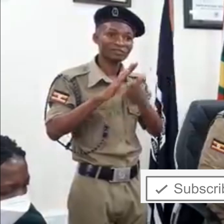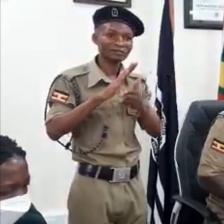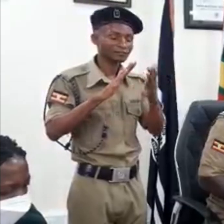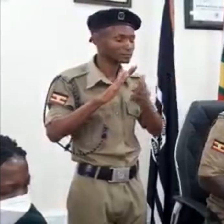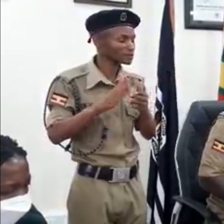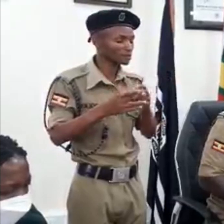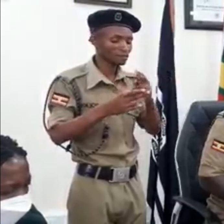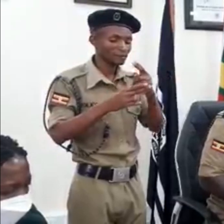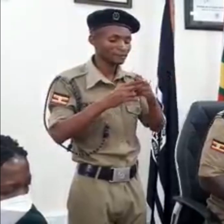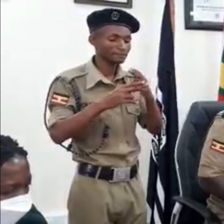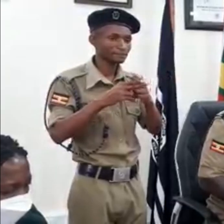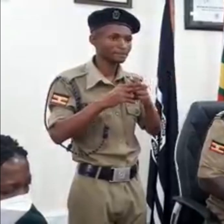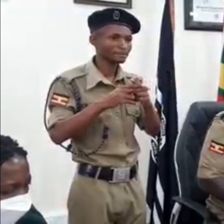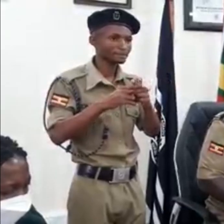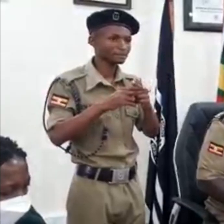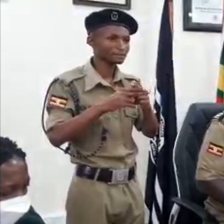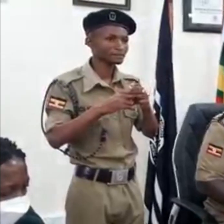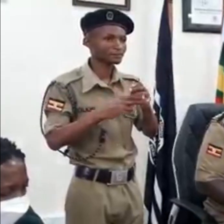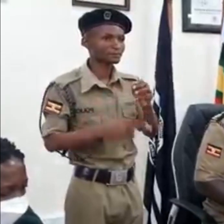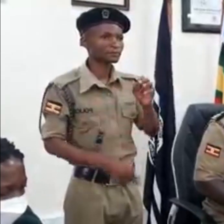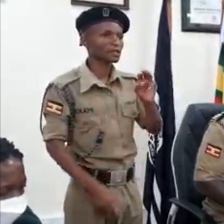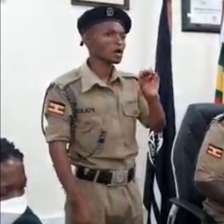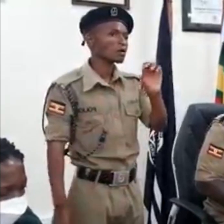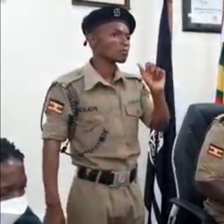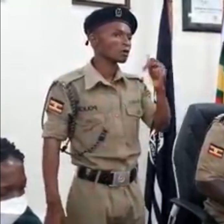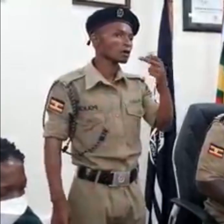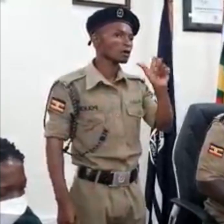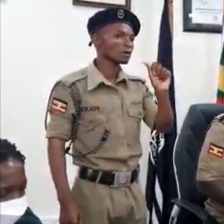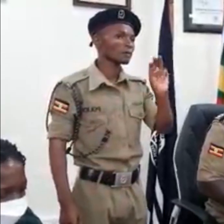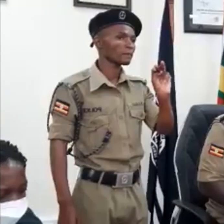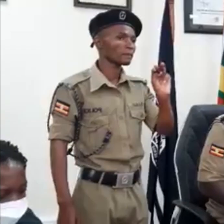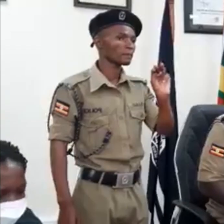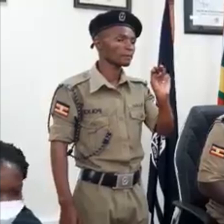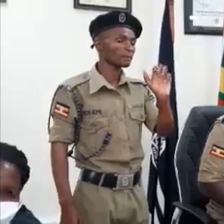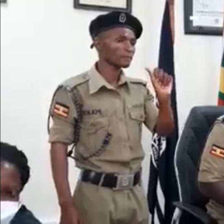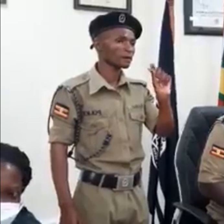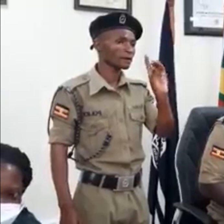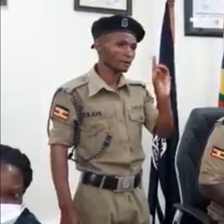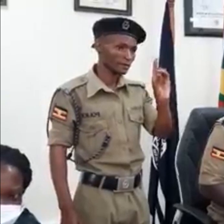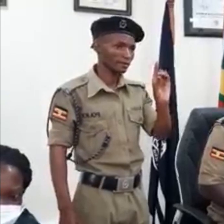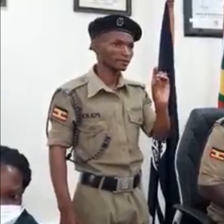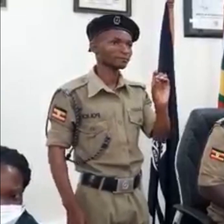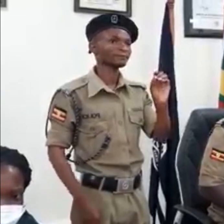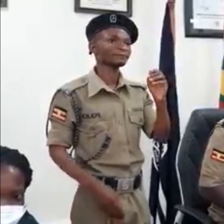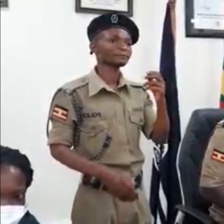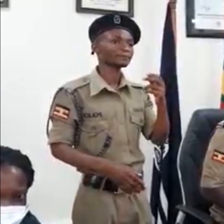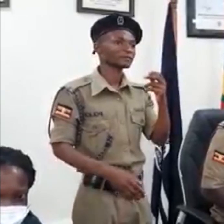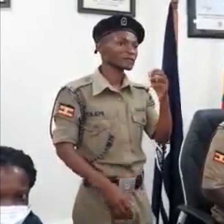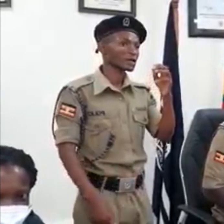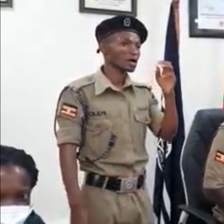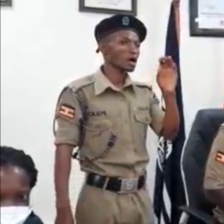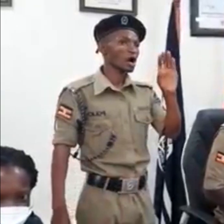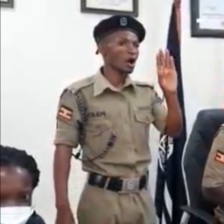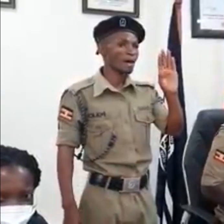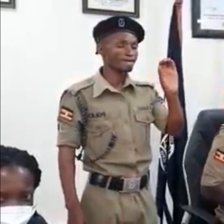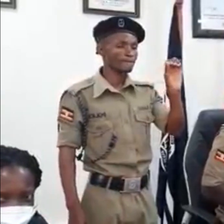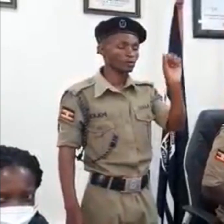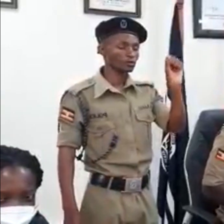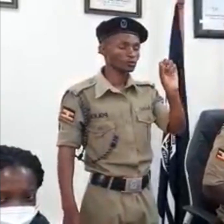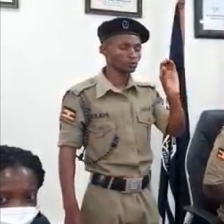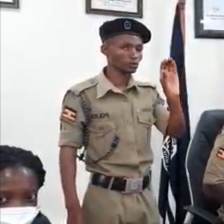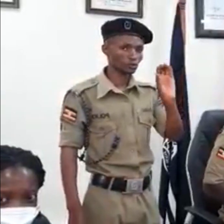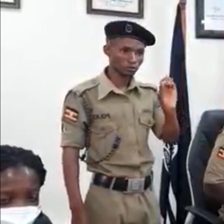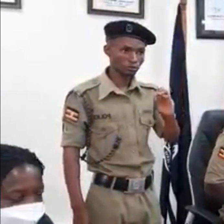These include Ssewankambo Muhammad, aged 32, Chibirango John Bosco, aged